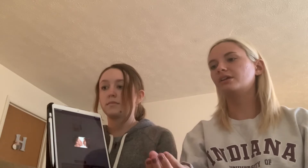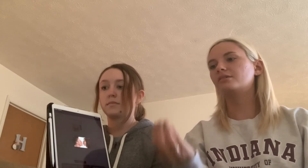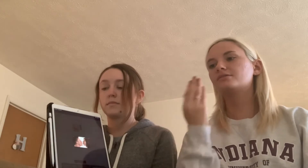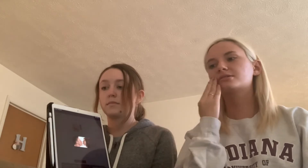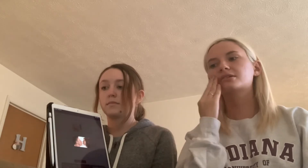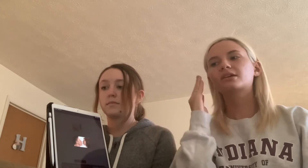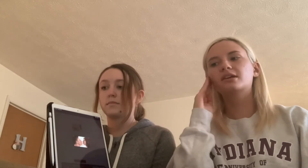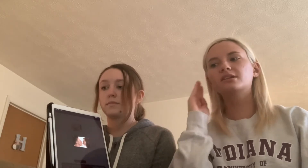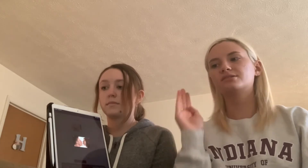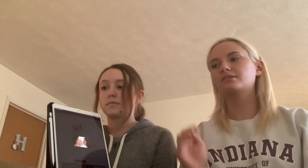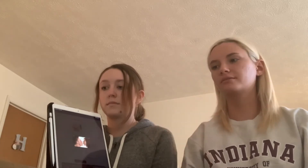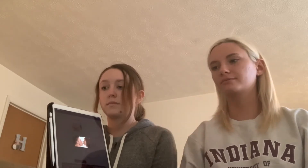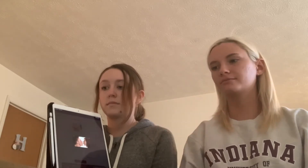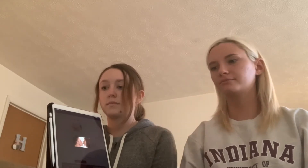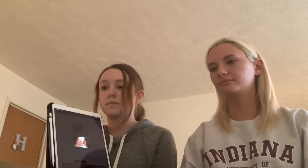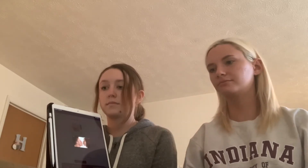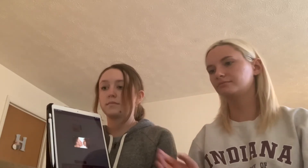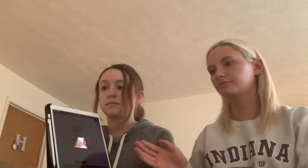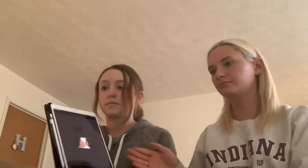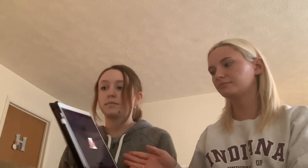is kissing.